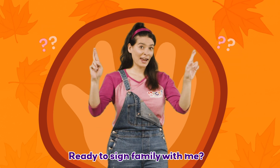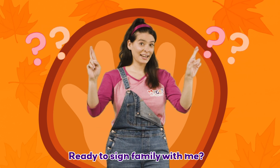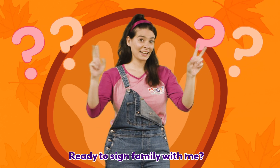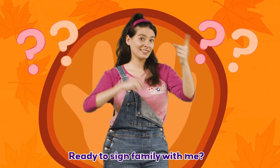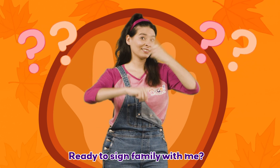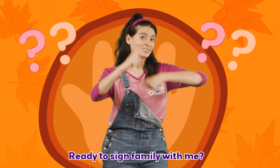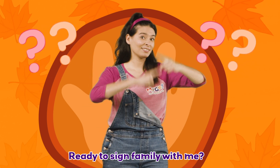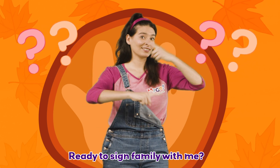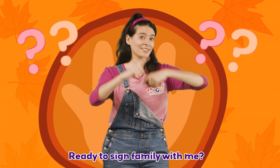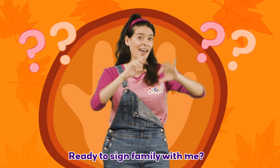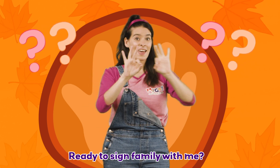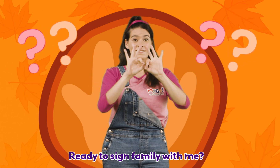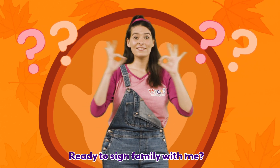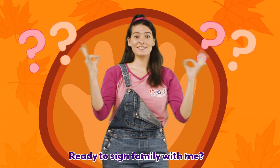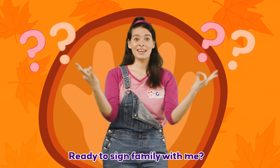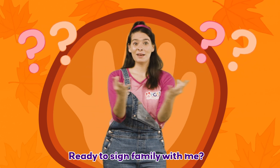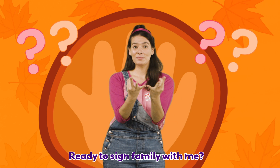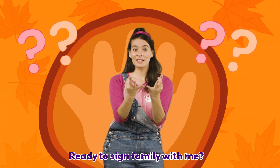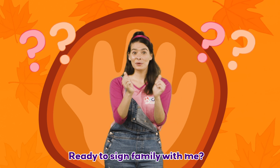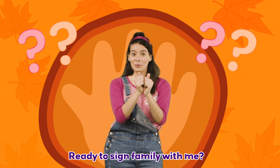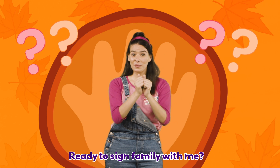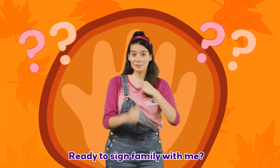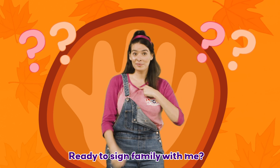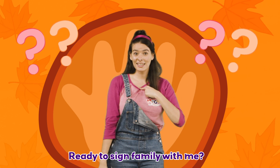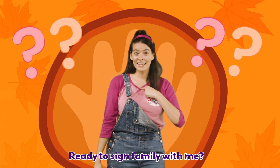Ready to sign family with me?